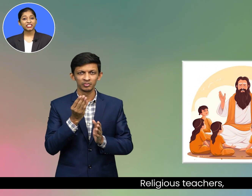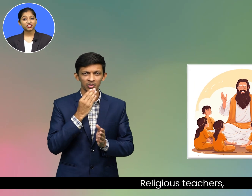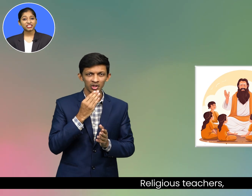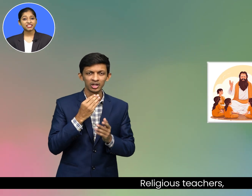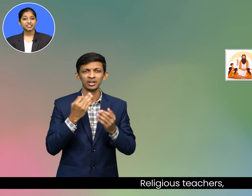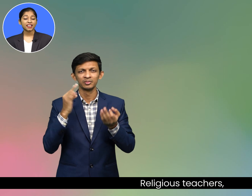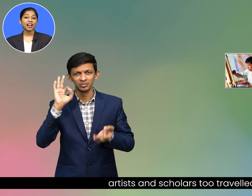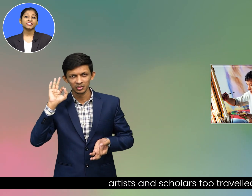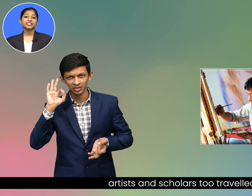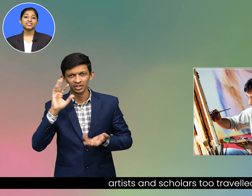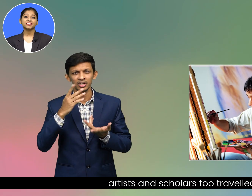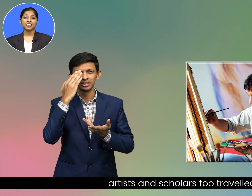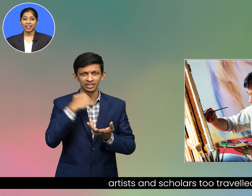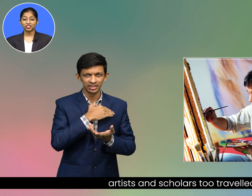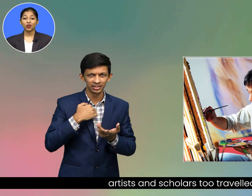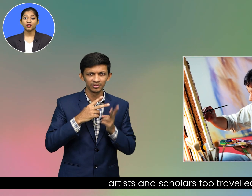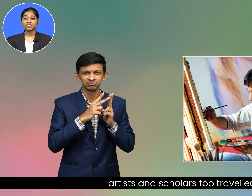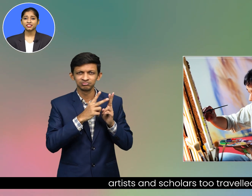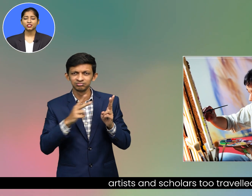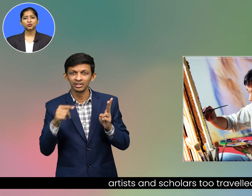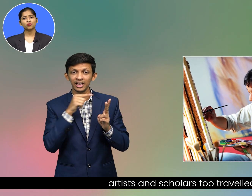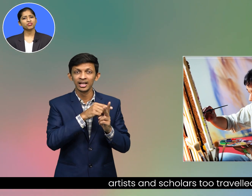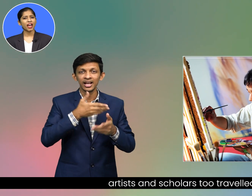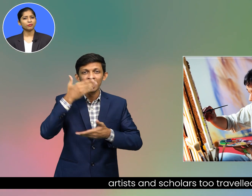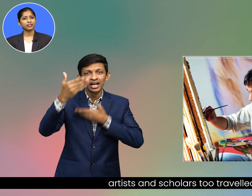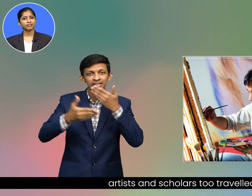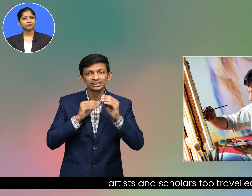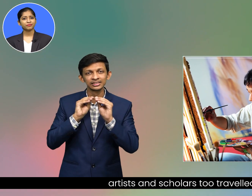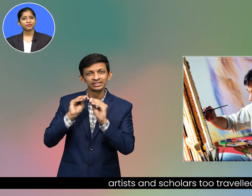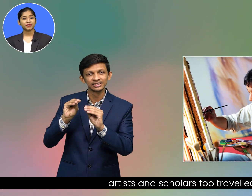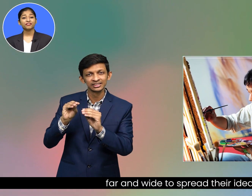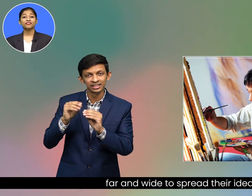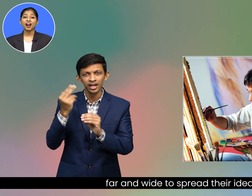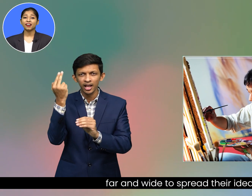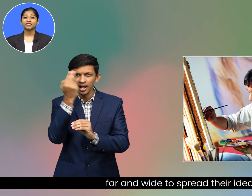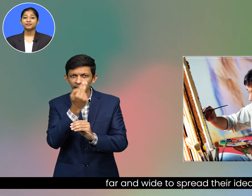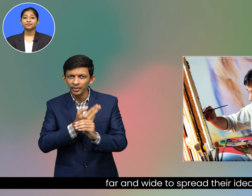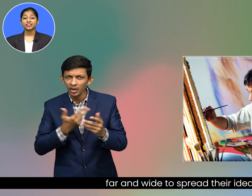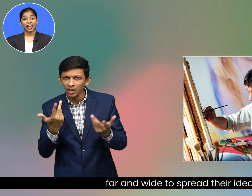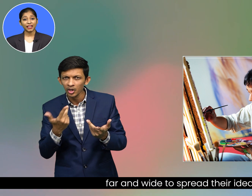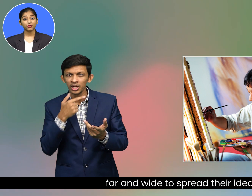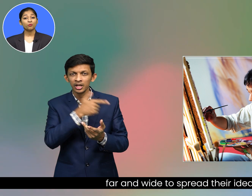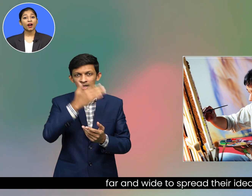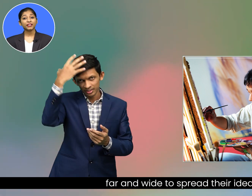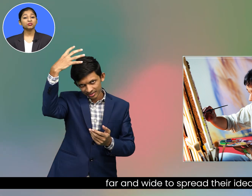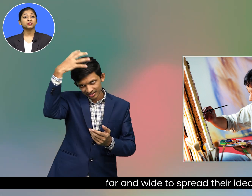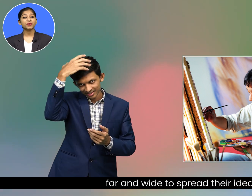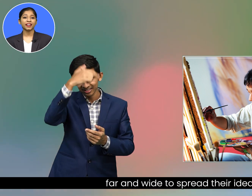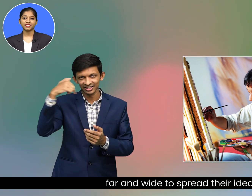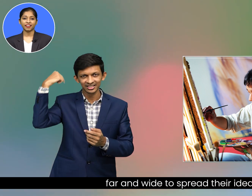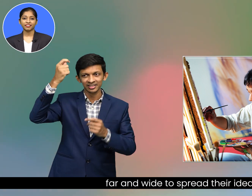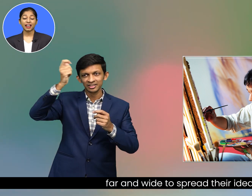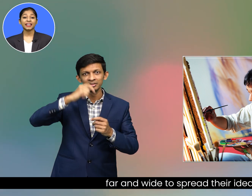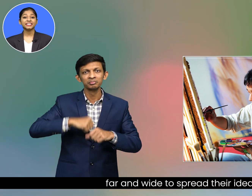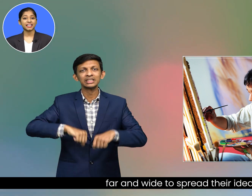Religious teachers, artists, and scholars too traveled far and wide to